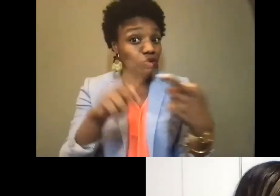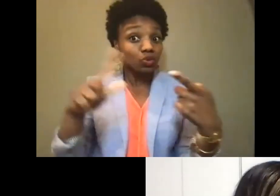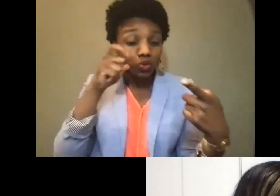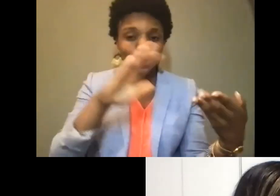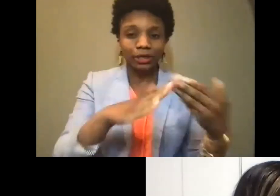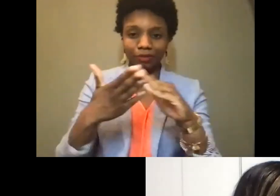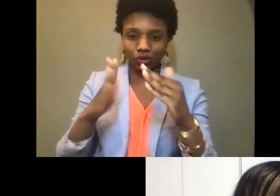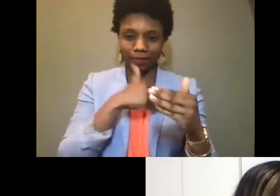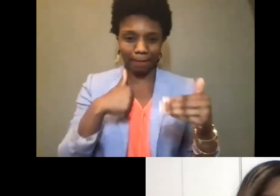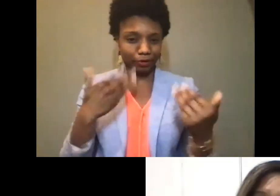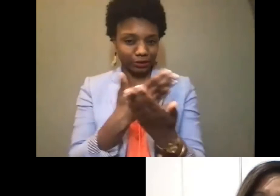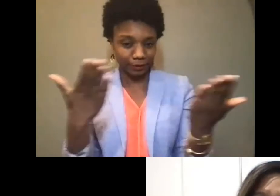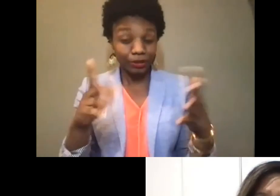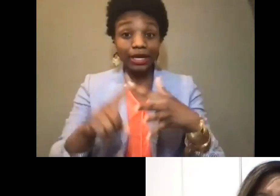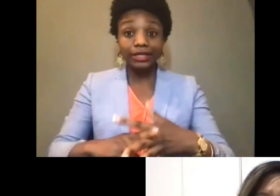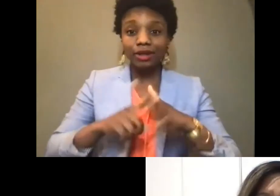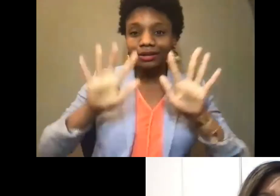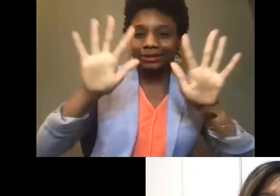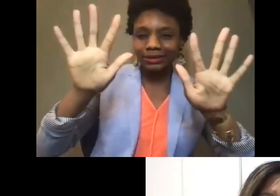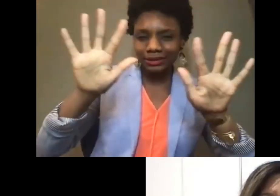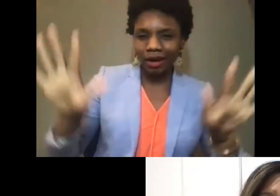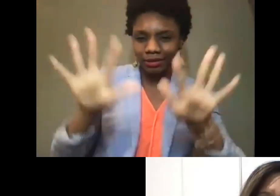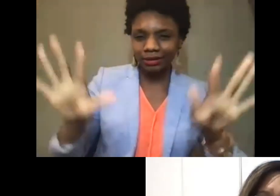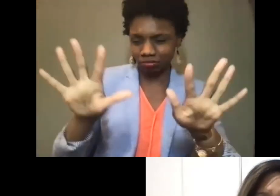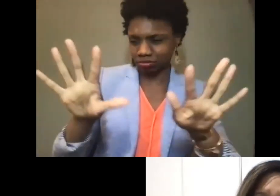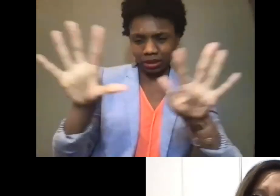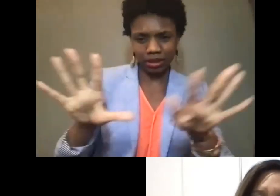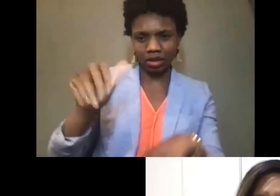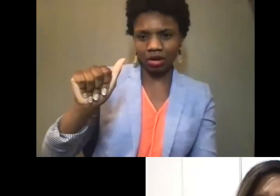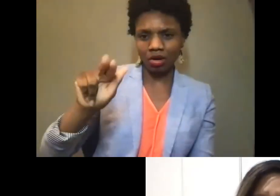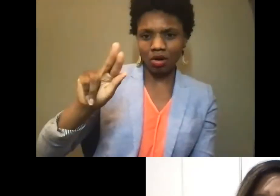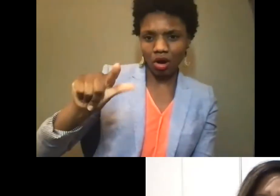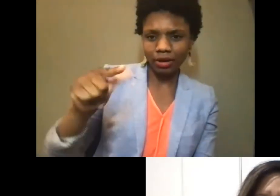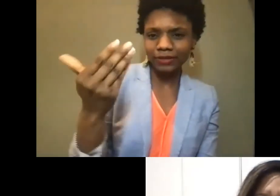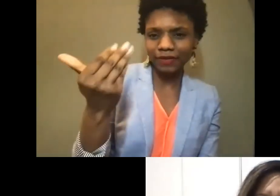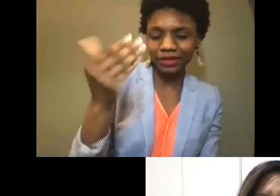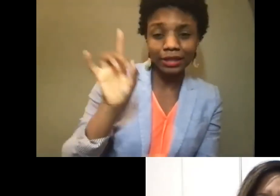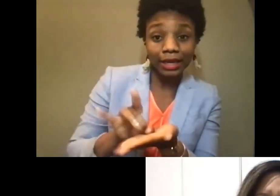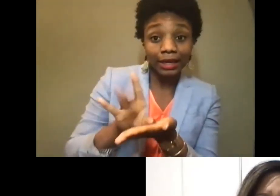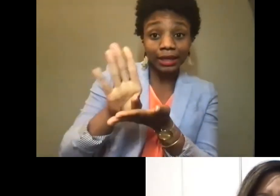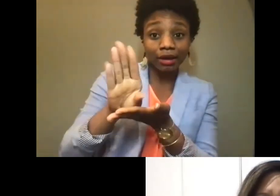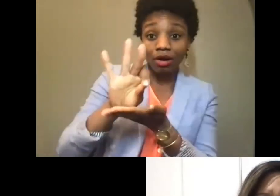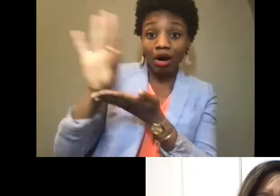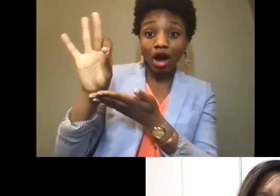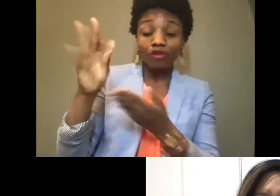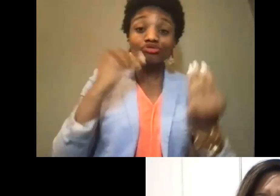And it starts on Sunday, August 15th. There's a kickoff reception that will be taking place at Hotel